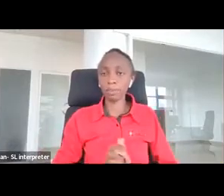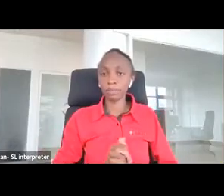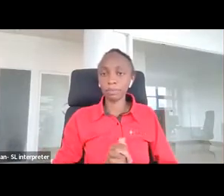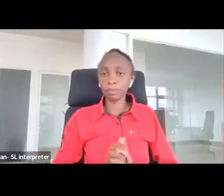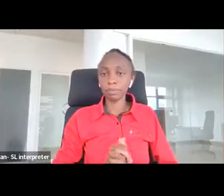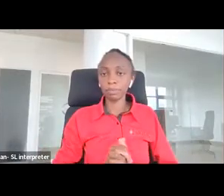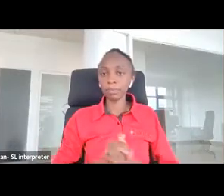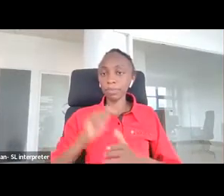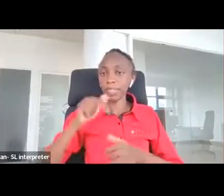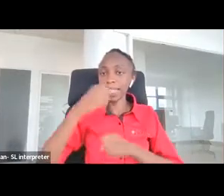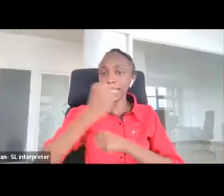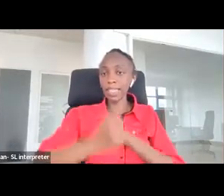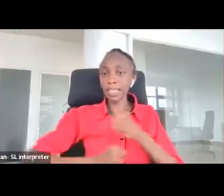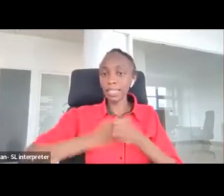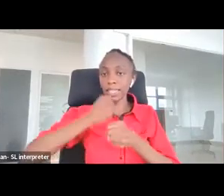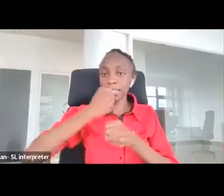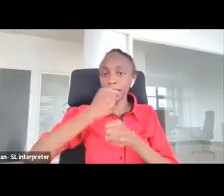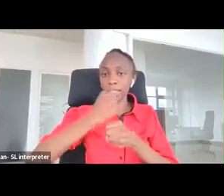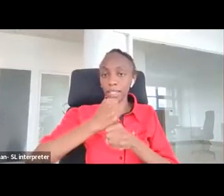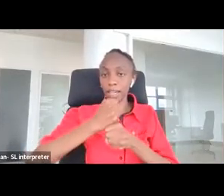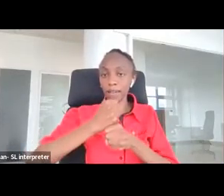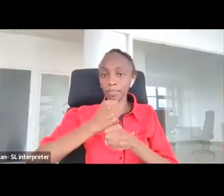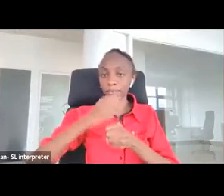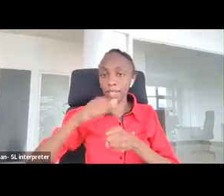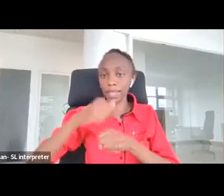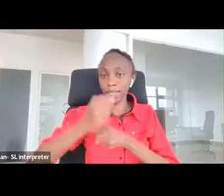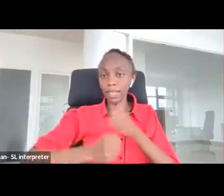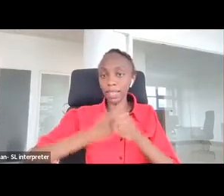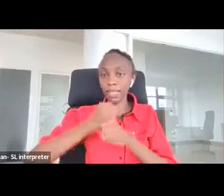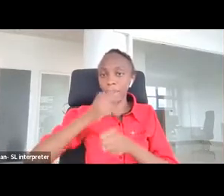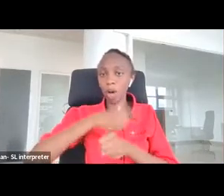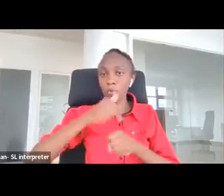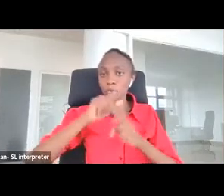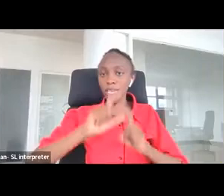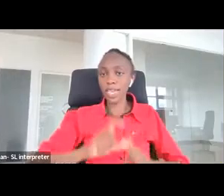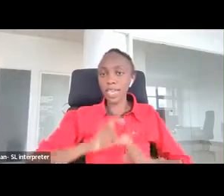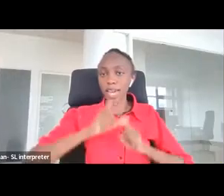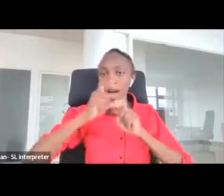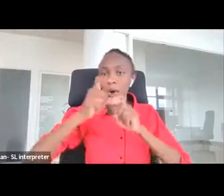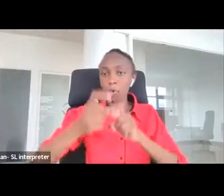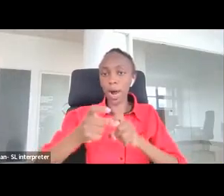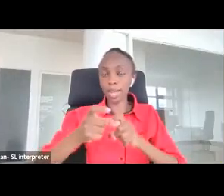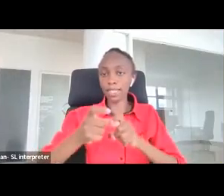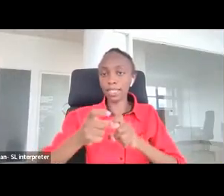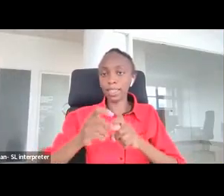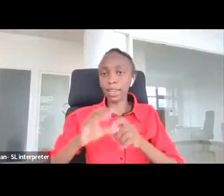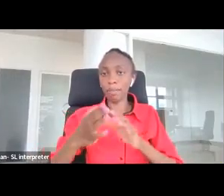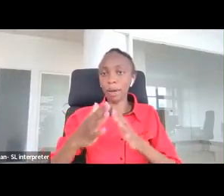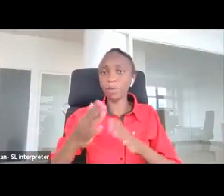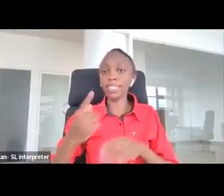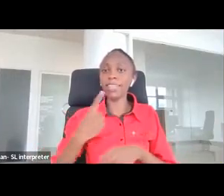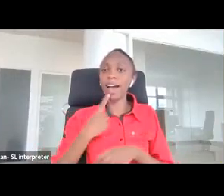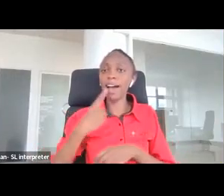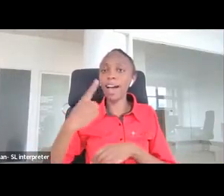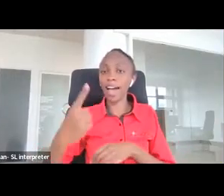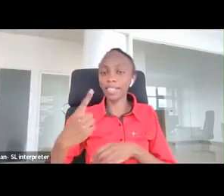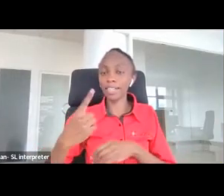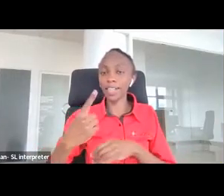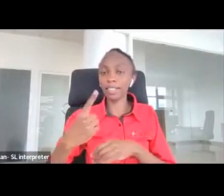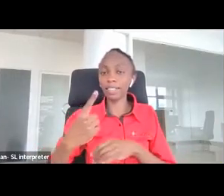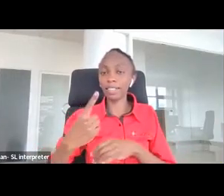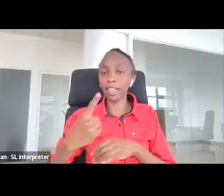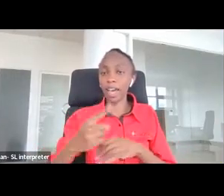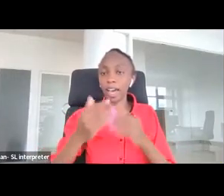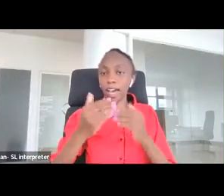This year, we are going to award close to 100 candidates who were able to